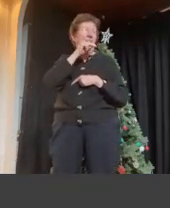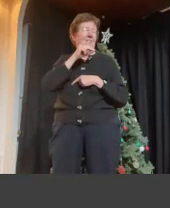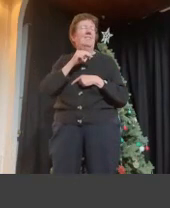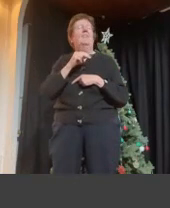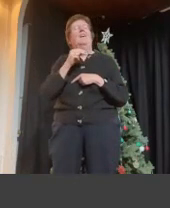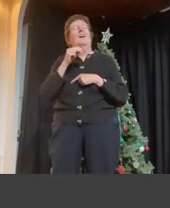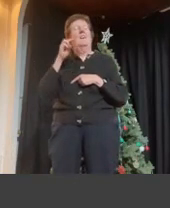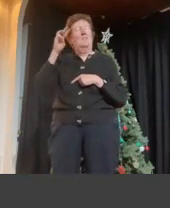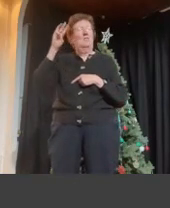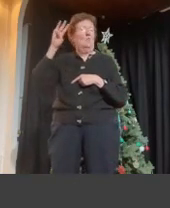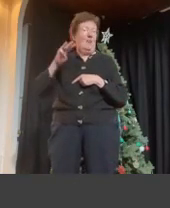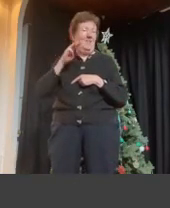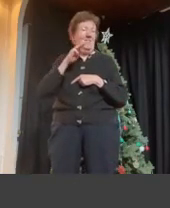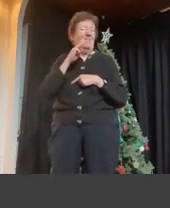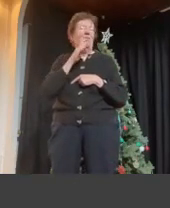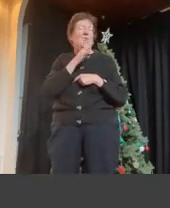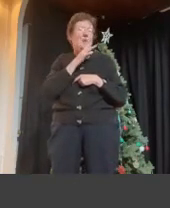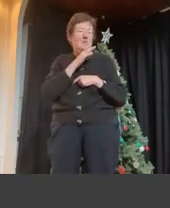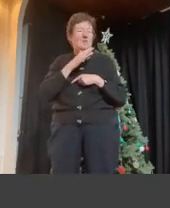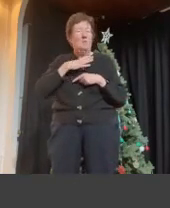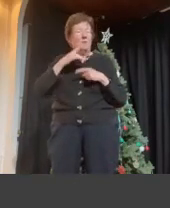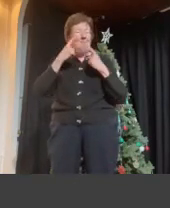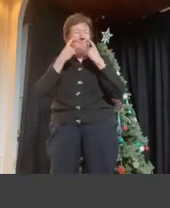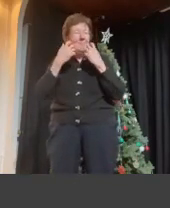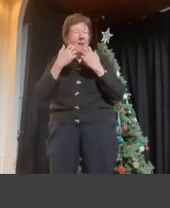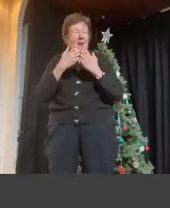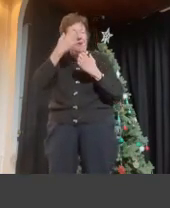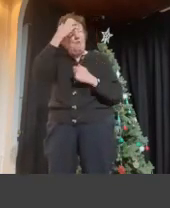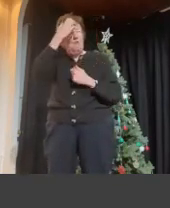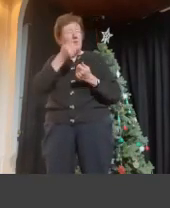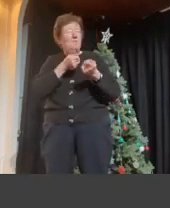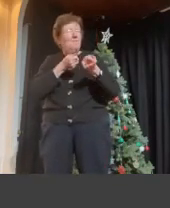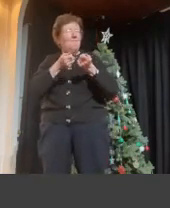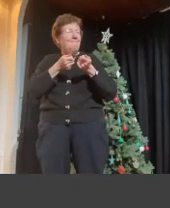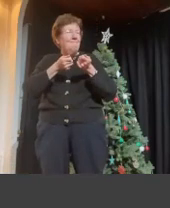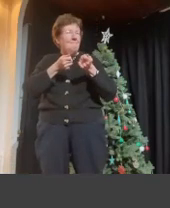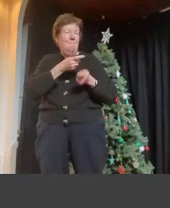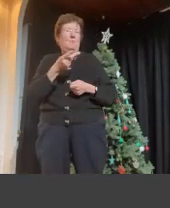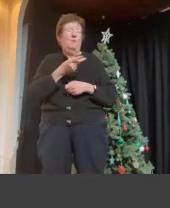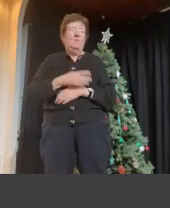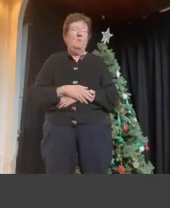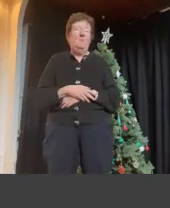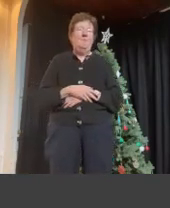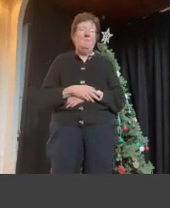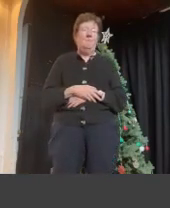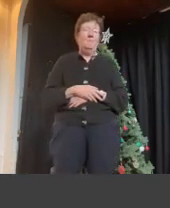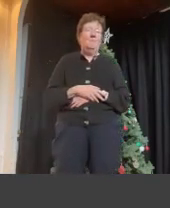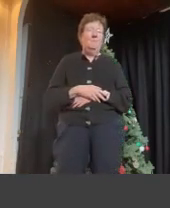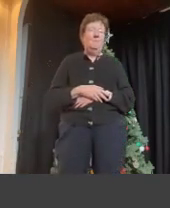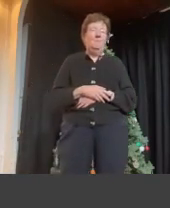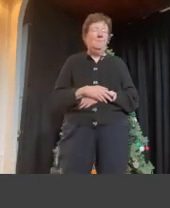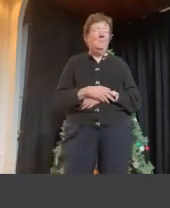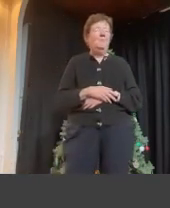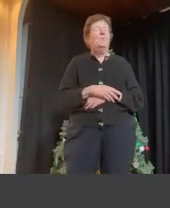what we found was in Scotland, the approach with Gaelic and the approach in Wales with Welsh, we were interested in how the government ran both